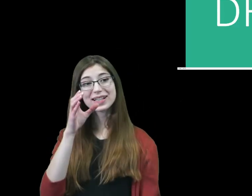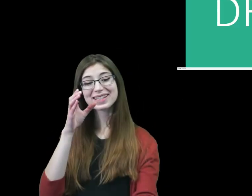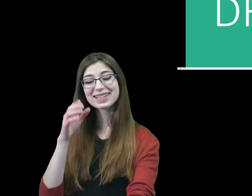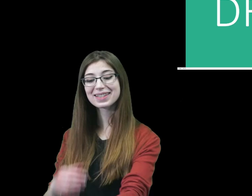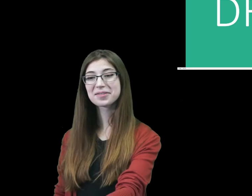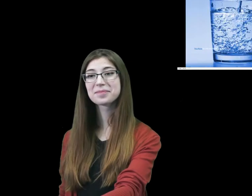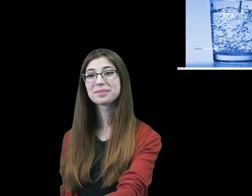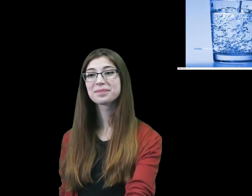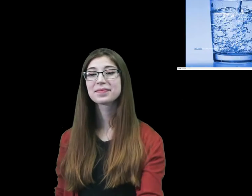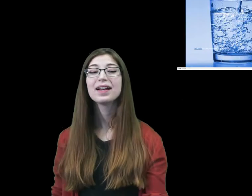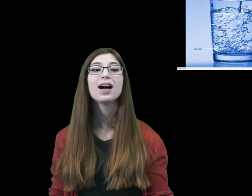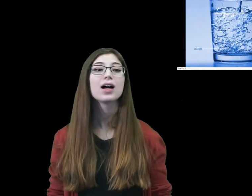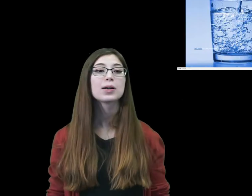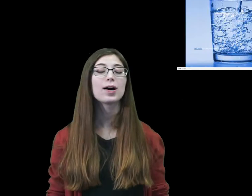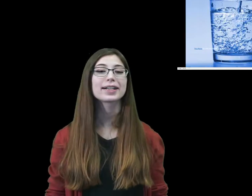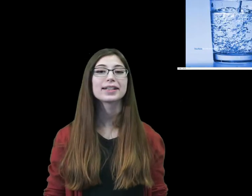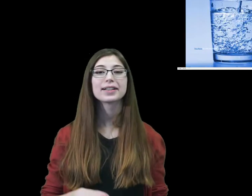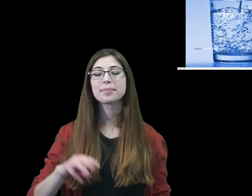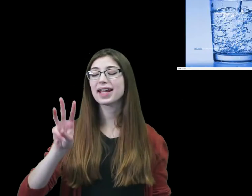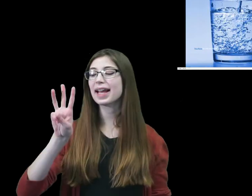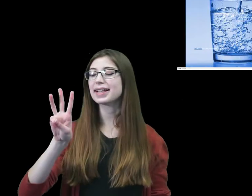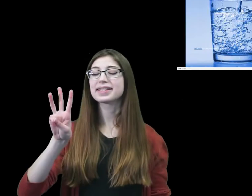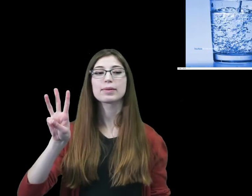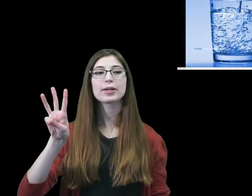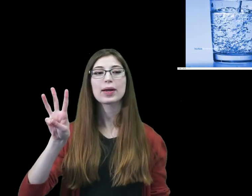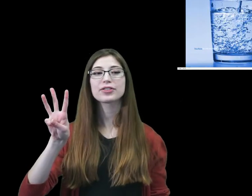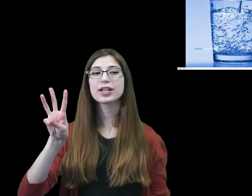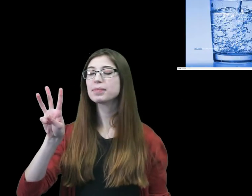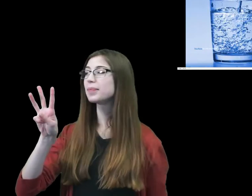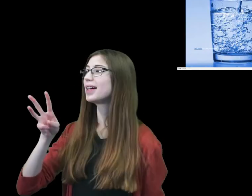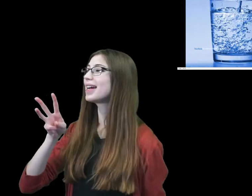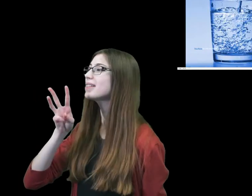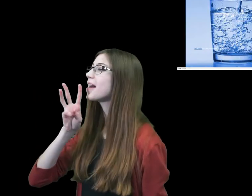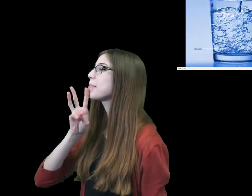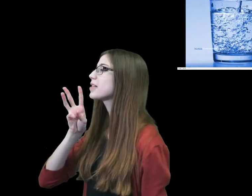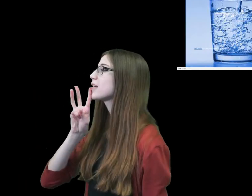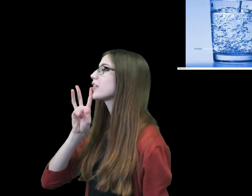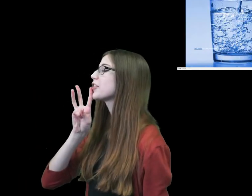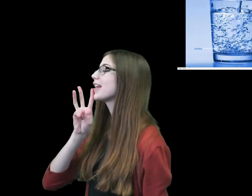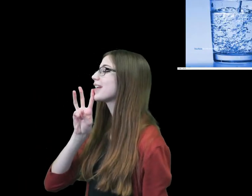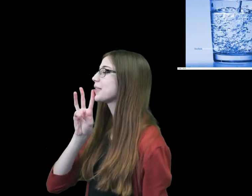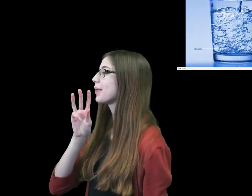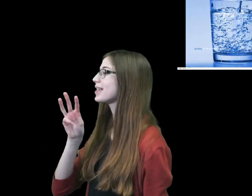Drinks. Water. Make a W handshake and tap it to your chin twice.